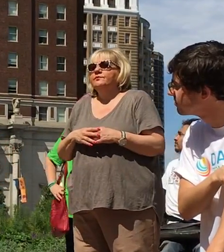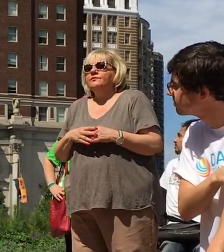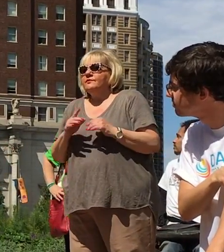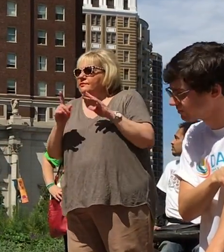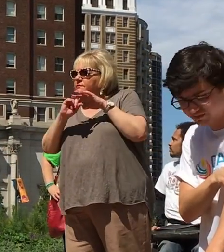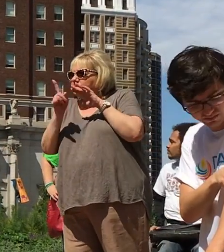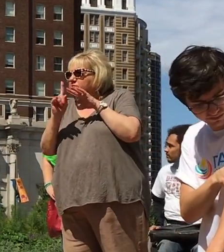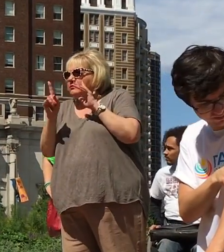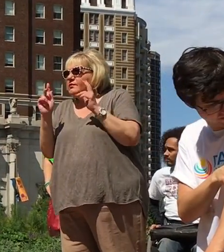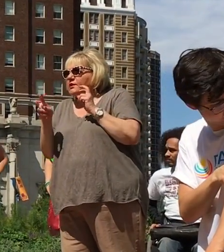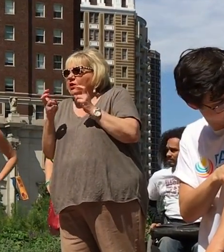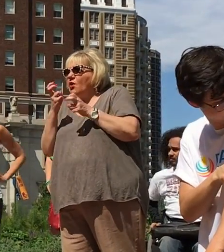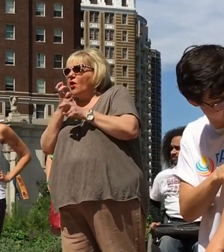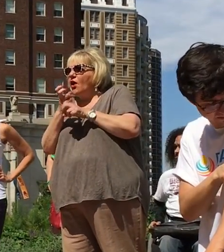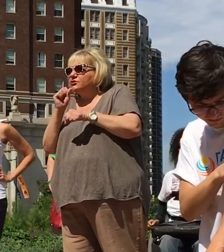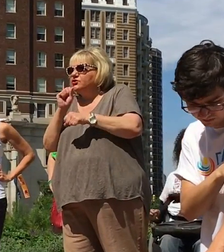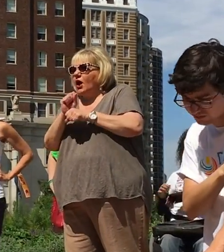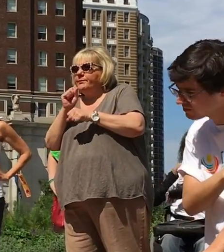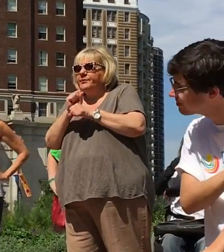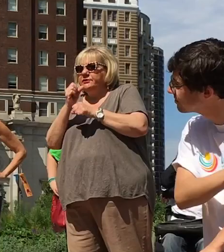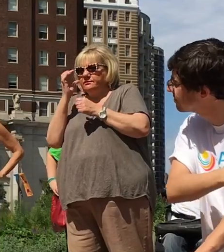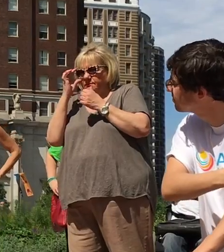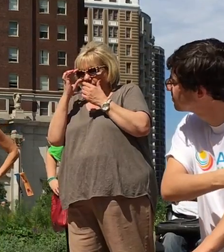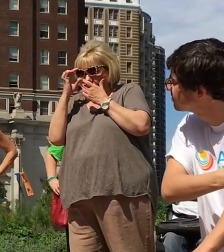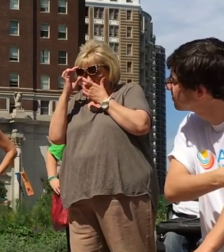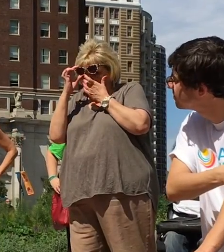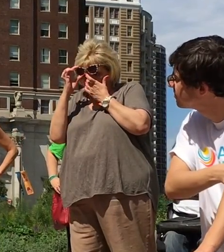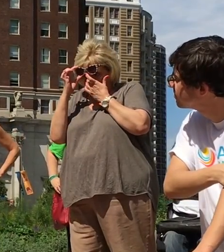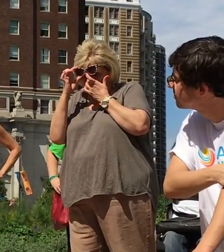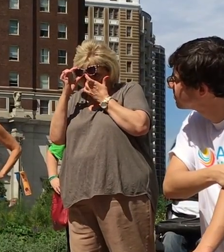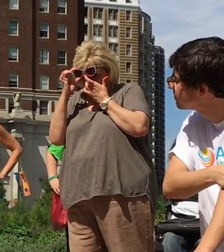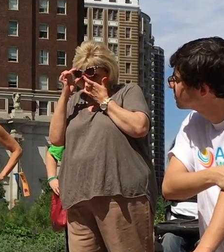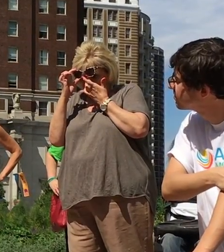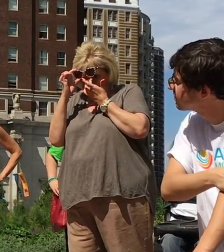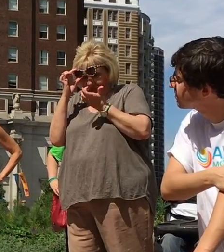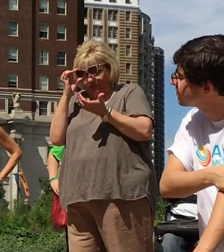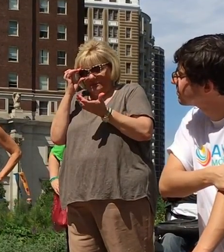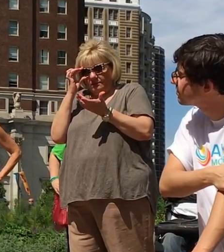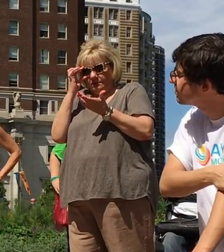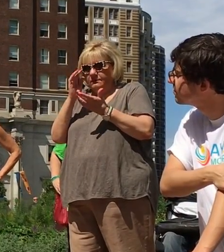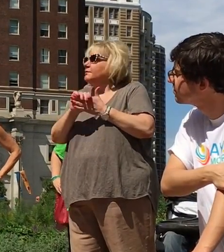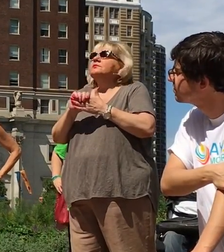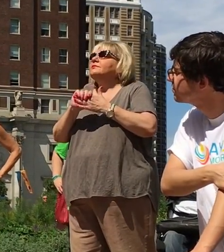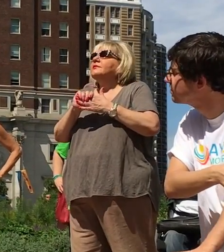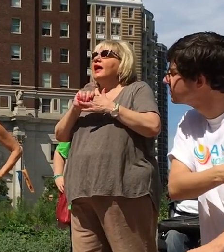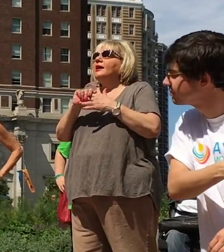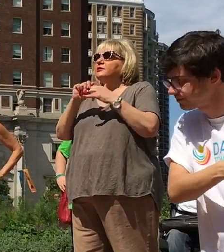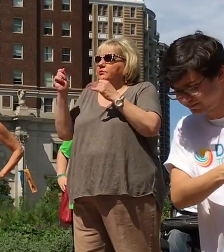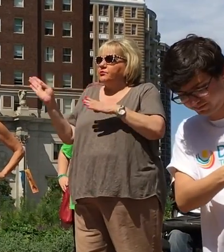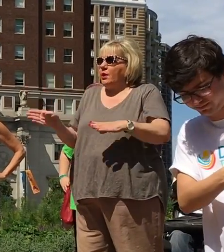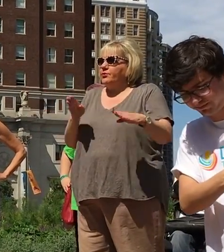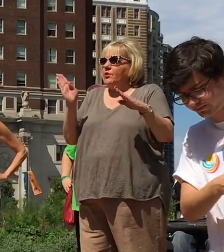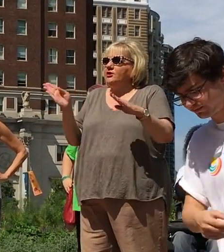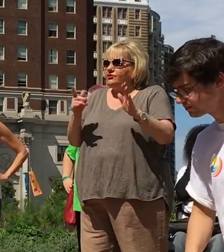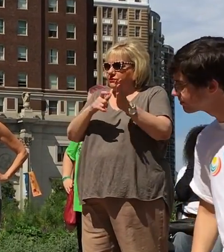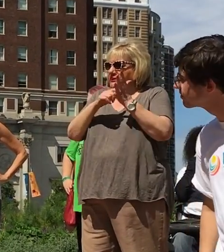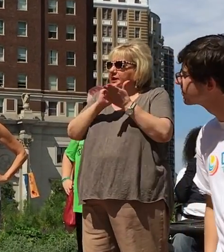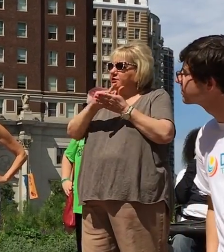evacuating is a hard job. The preparation takes weeks if you're smart to get it started early.